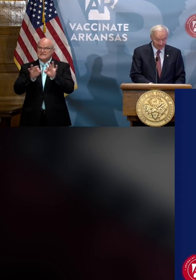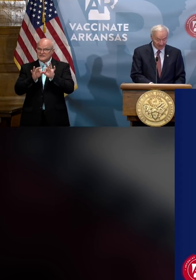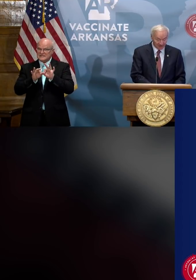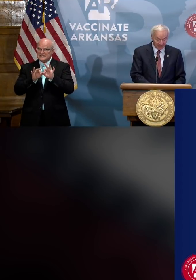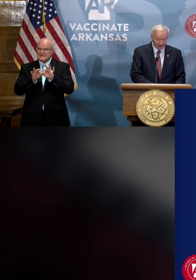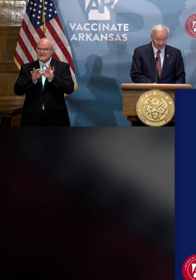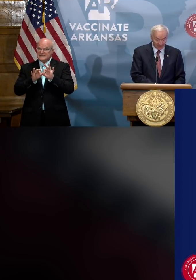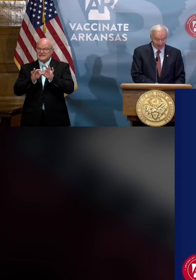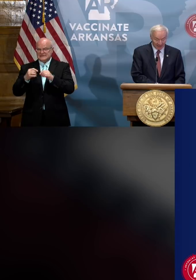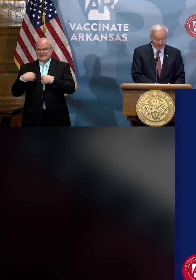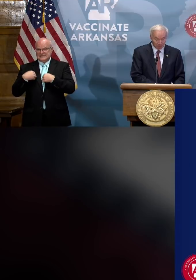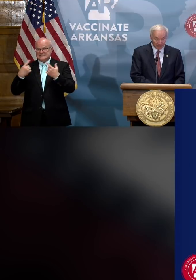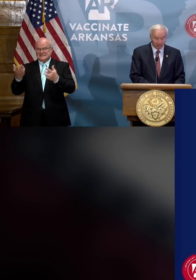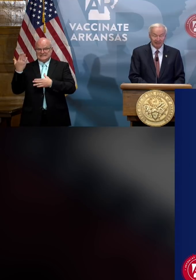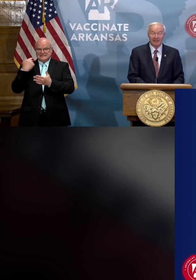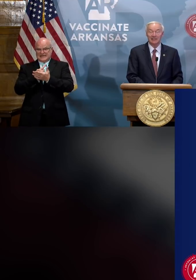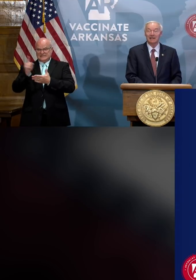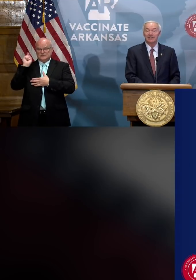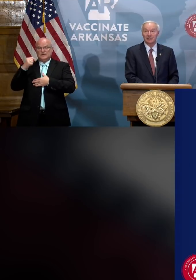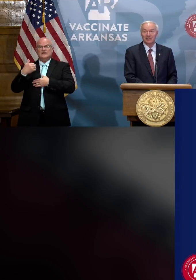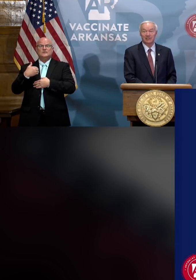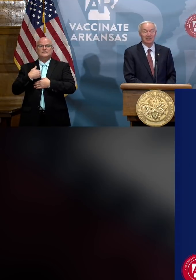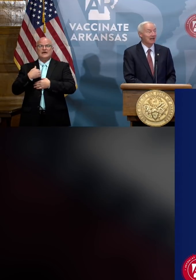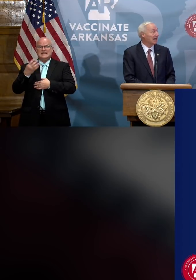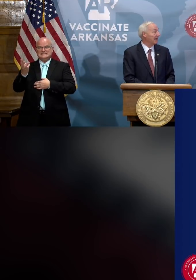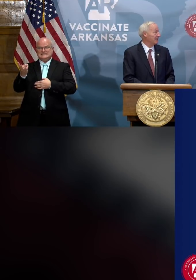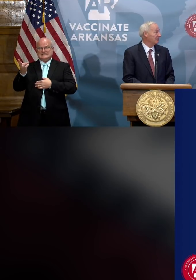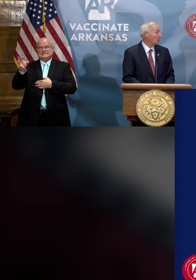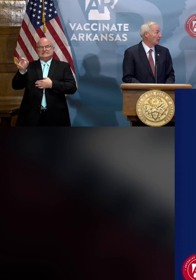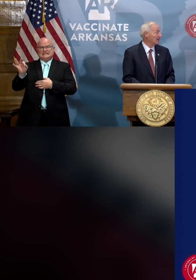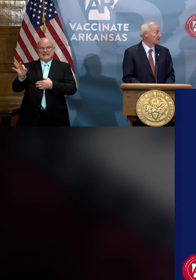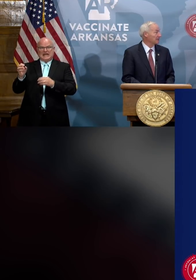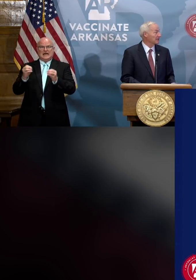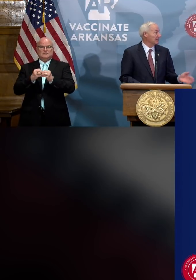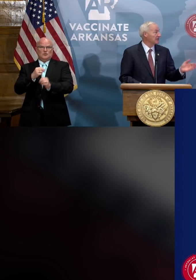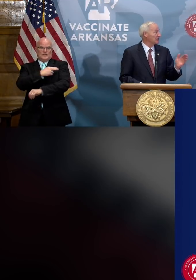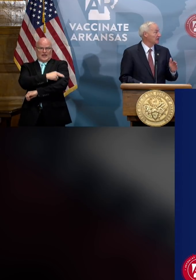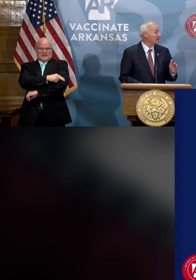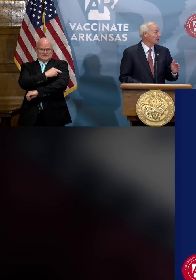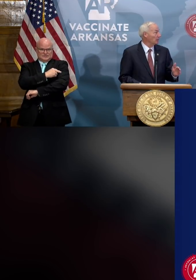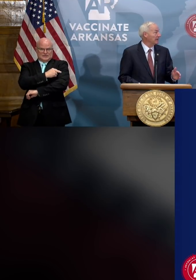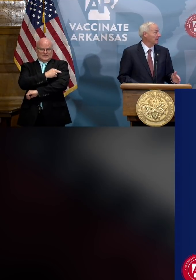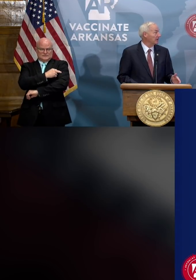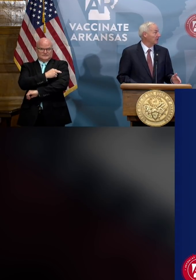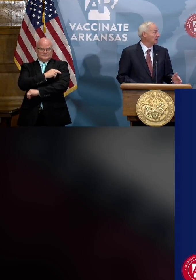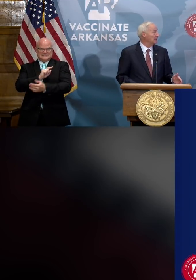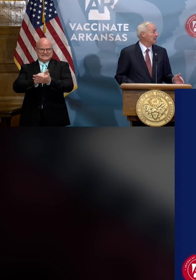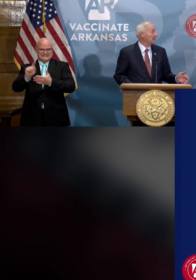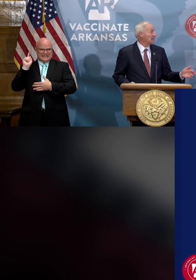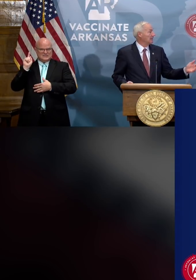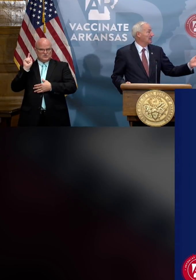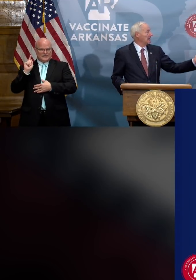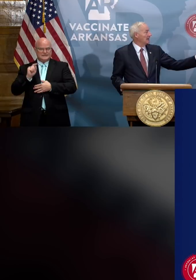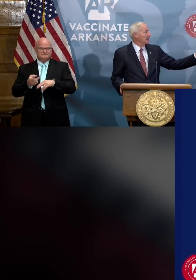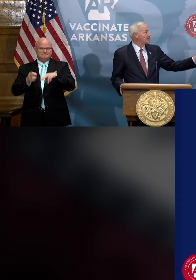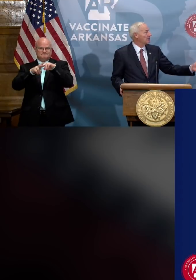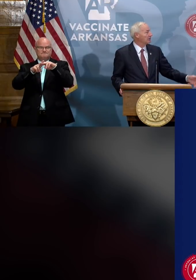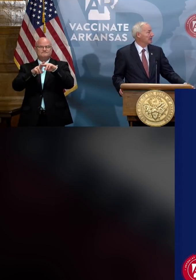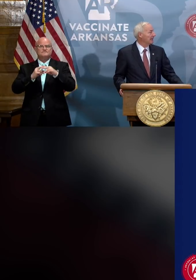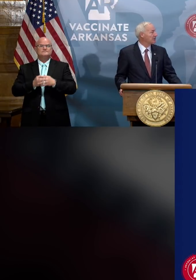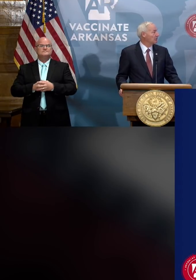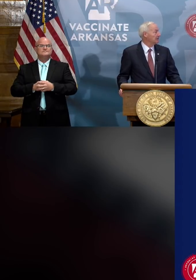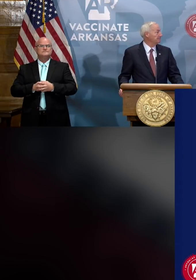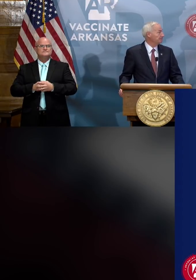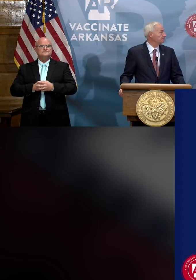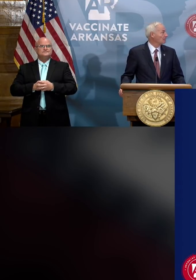significantly, since last week, we've had 69 more hospitalizations since a week ago. Let's go